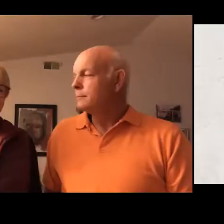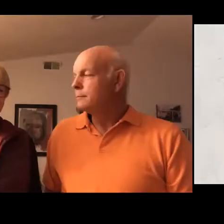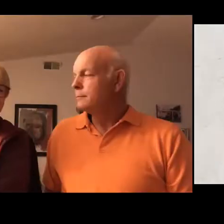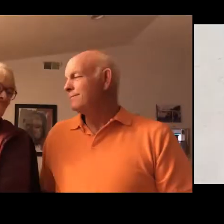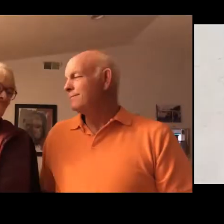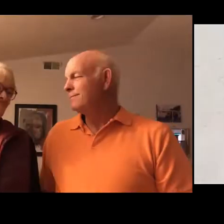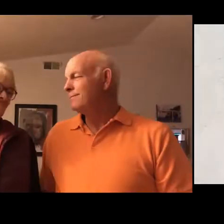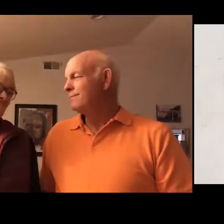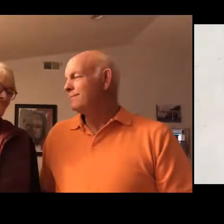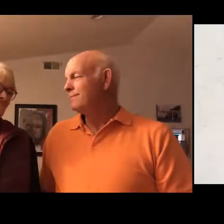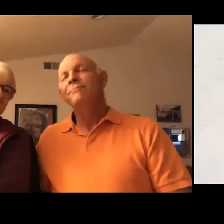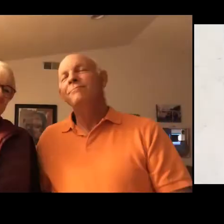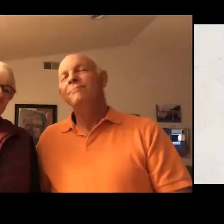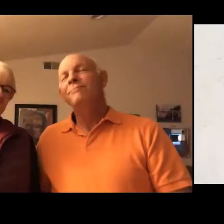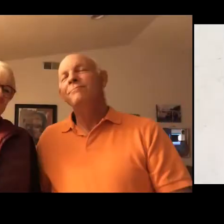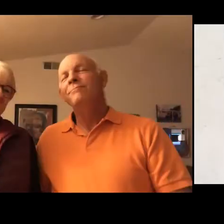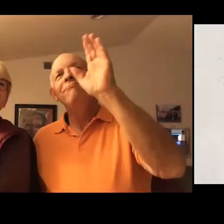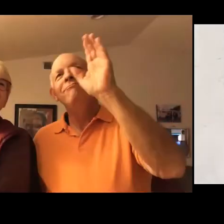It's an easy one.